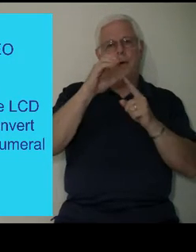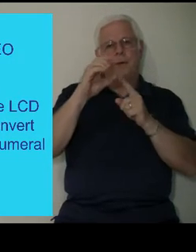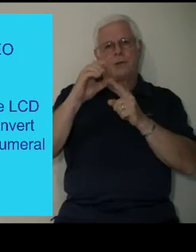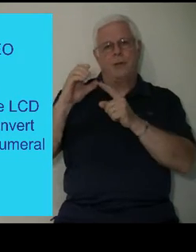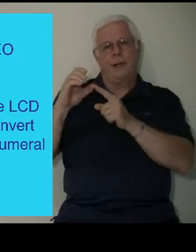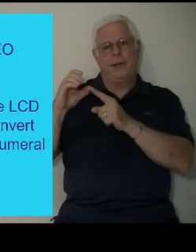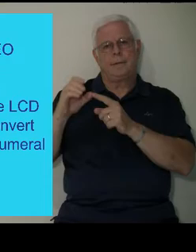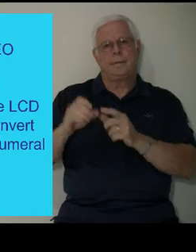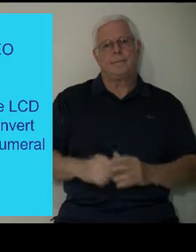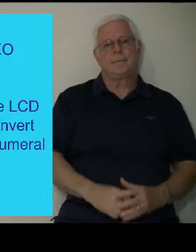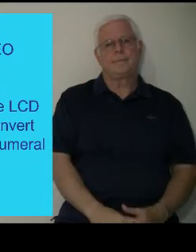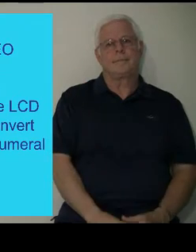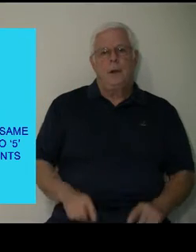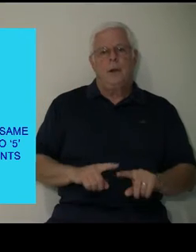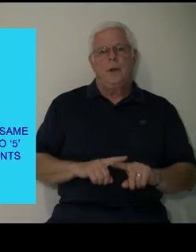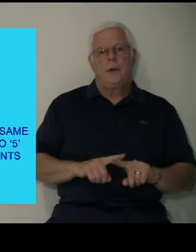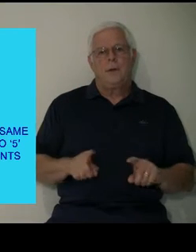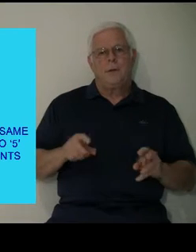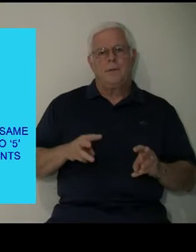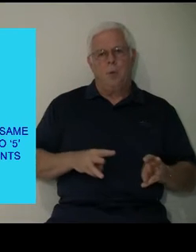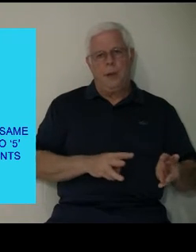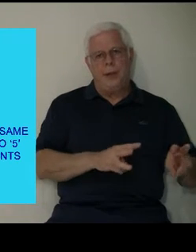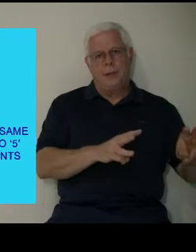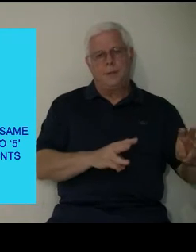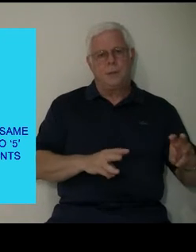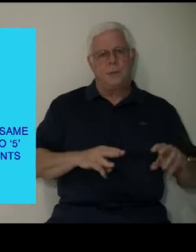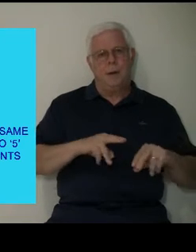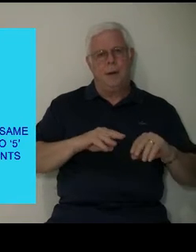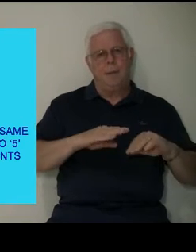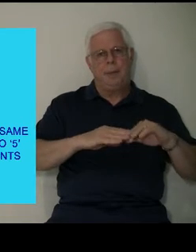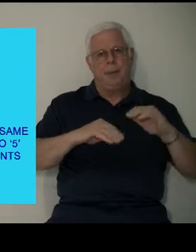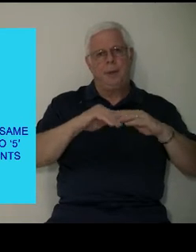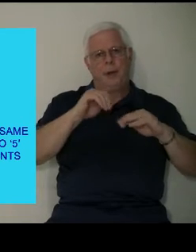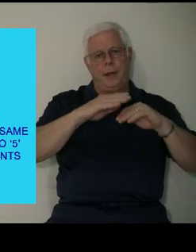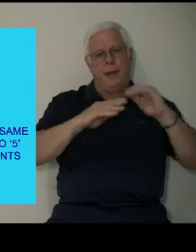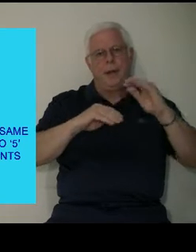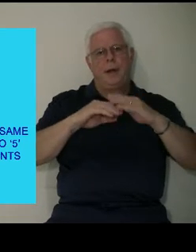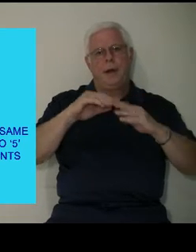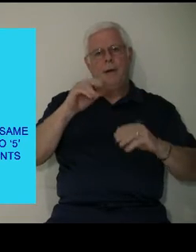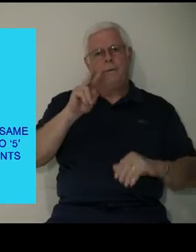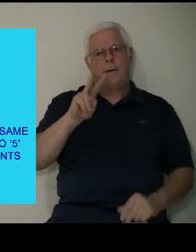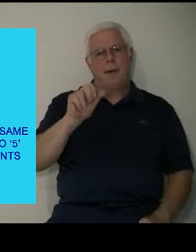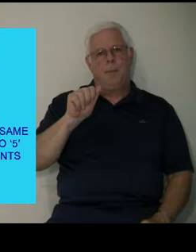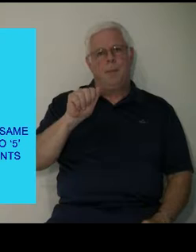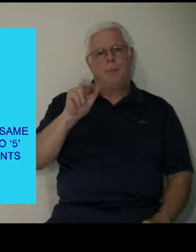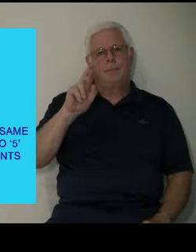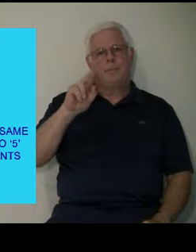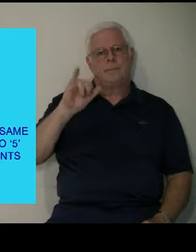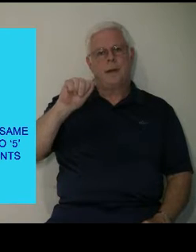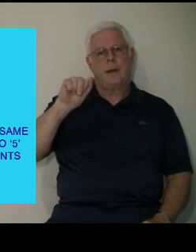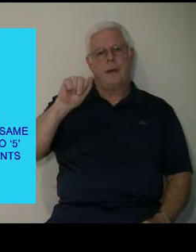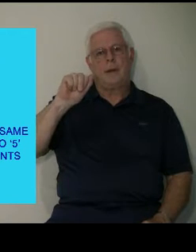character string. There are different ways to build a variable